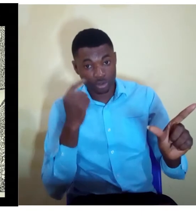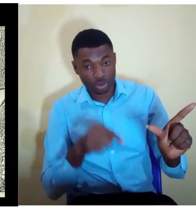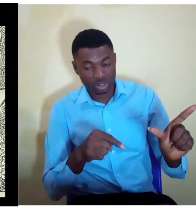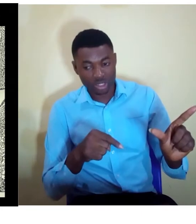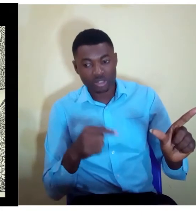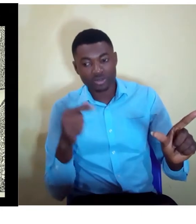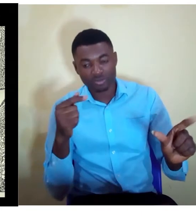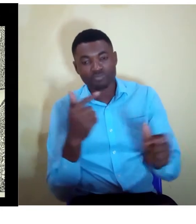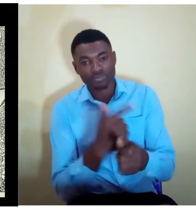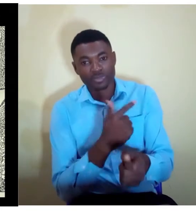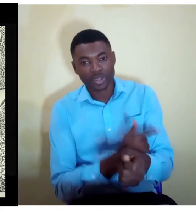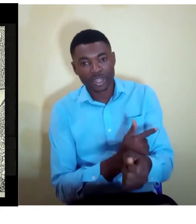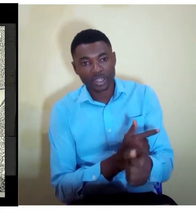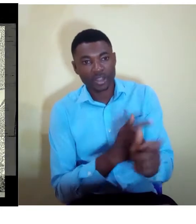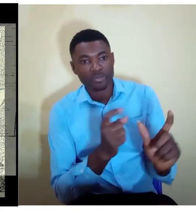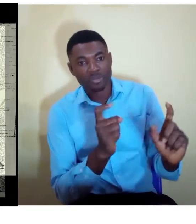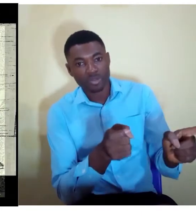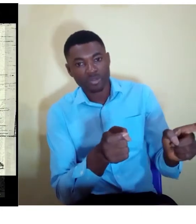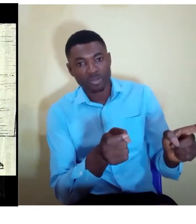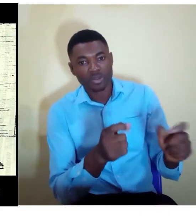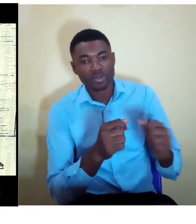from Accra, Ghana.